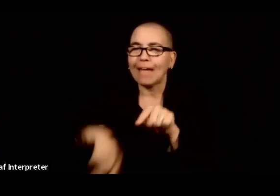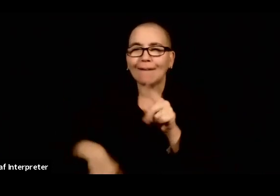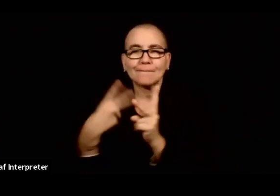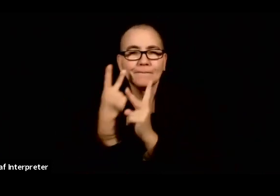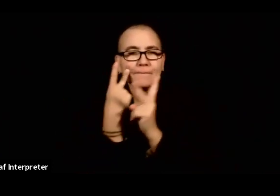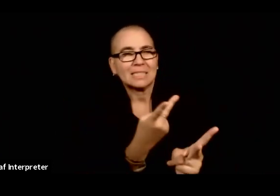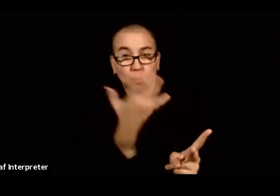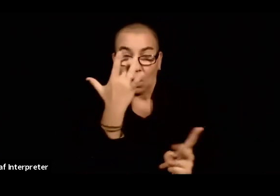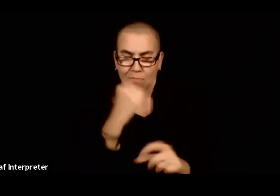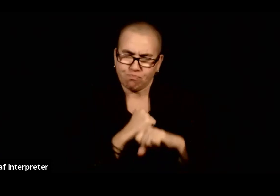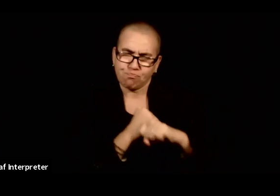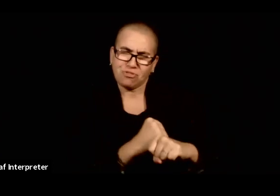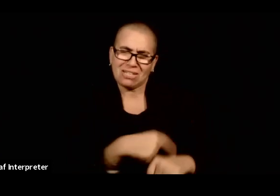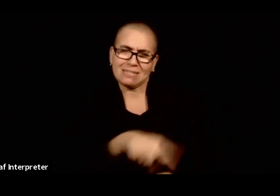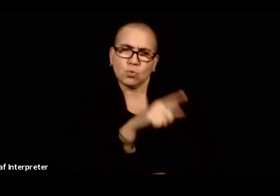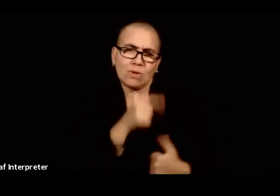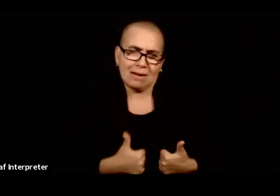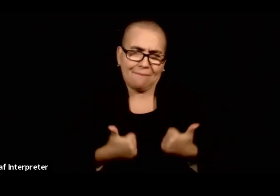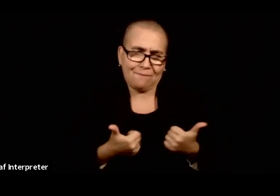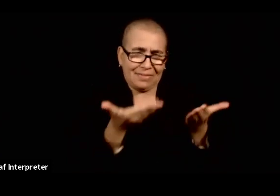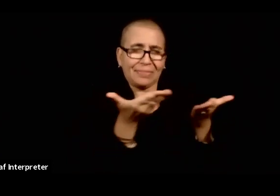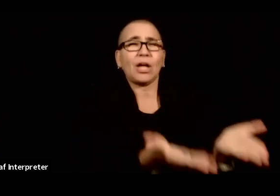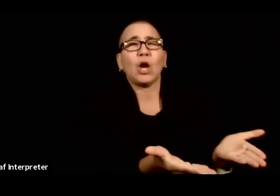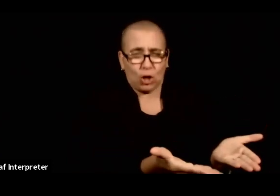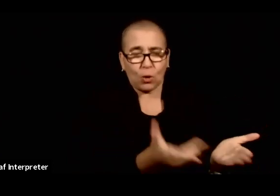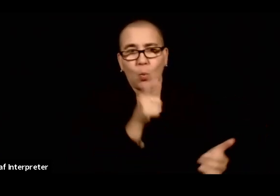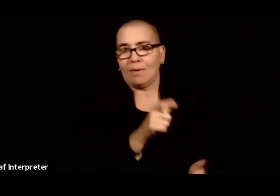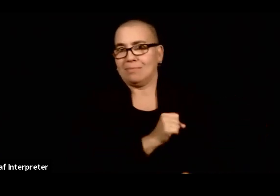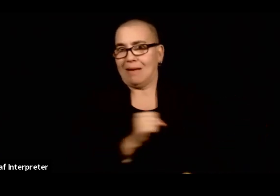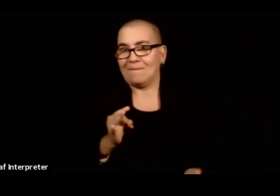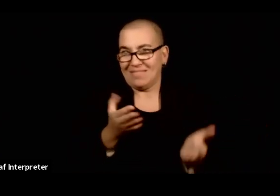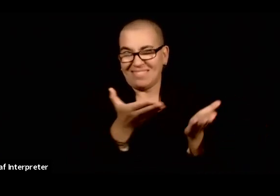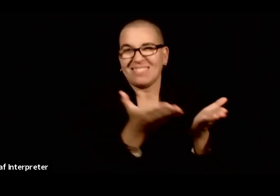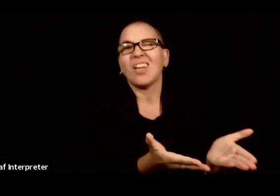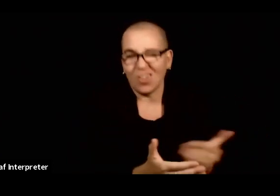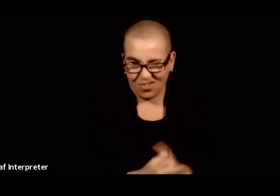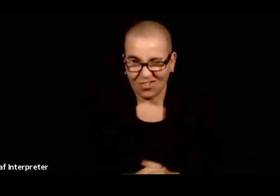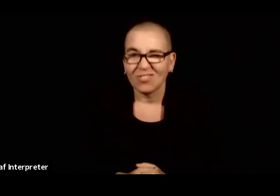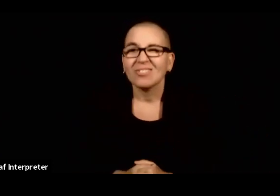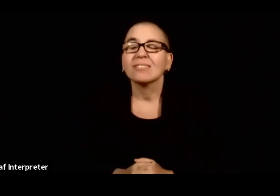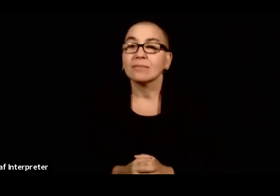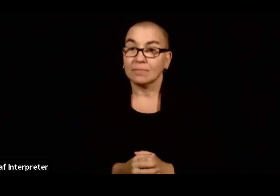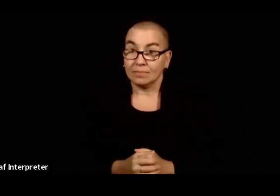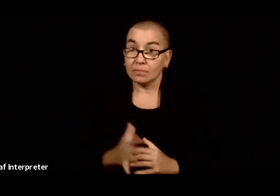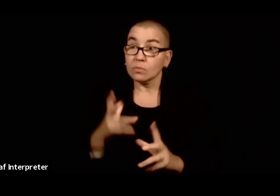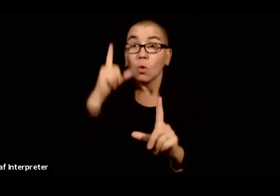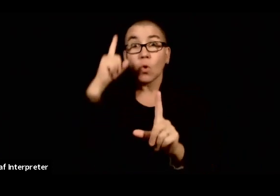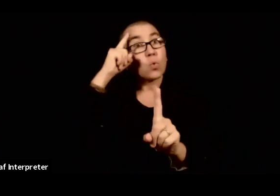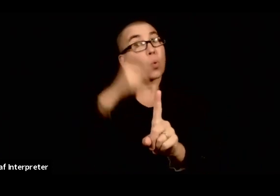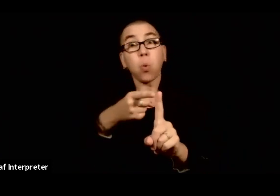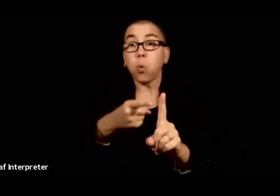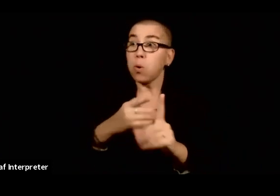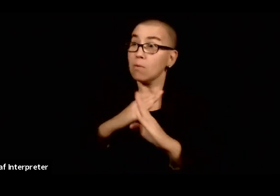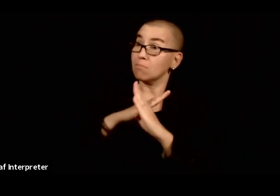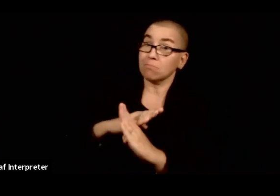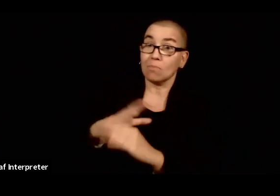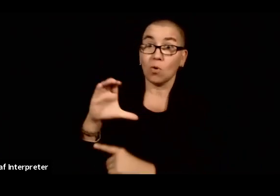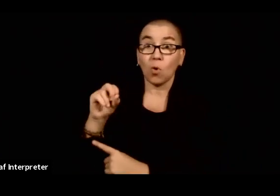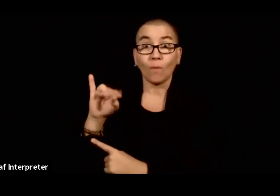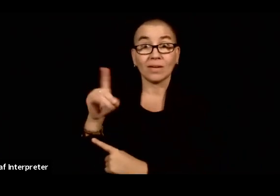tool. And frankly, if our only goal was to prevent COVID-19 infections in these settings, setting